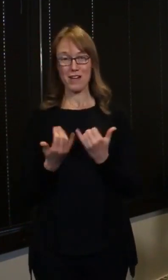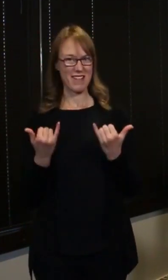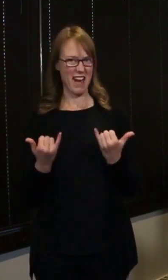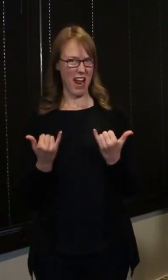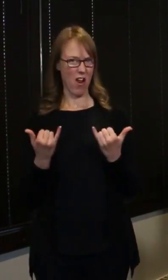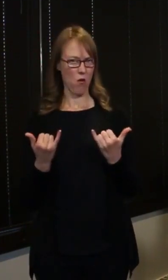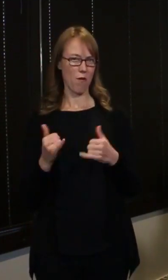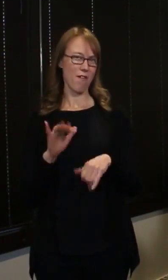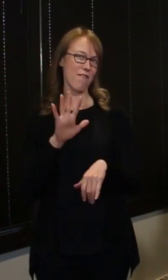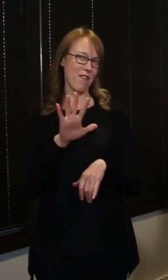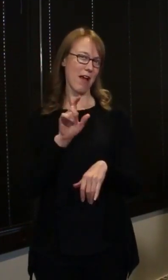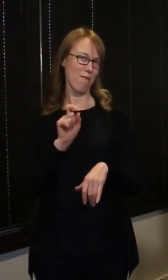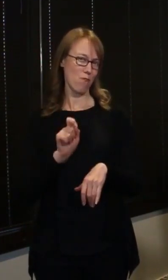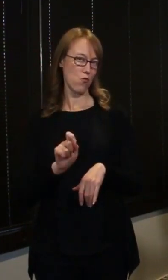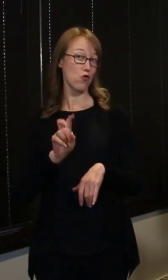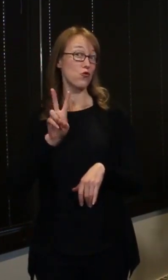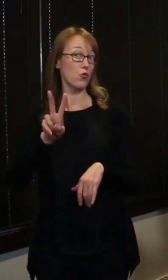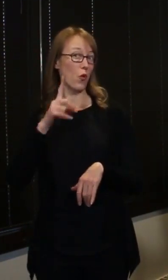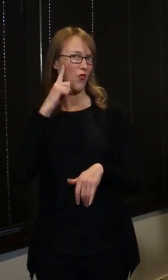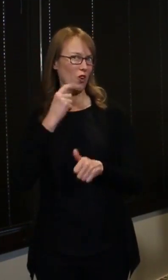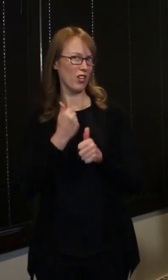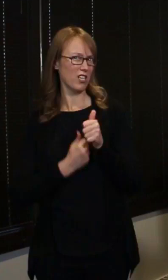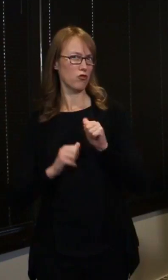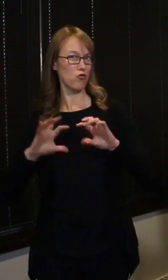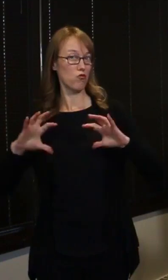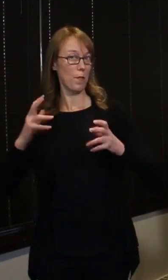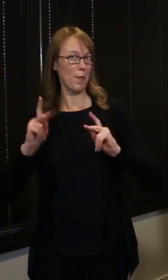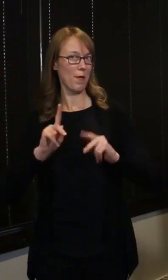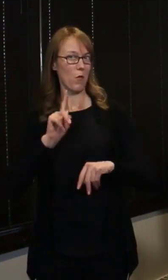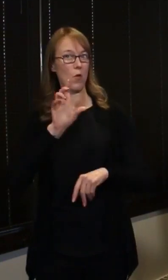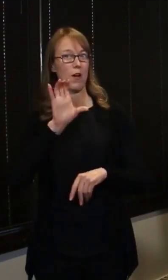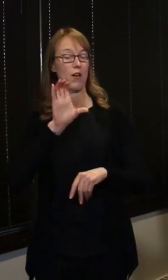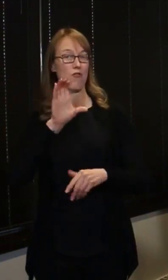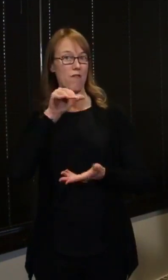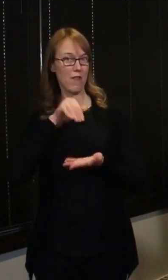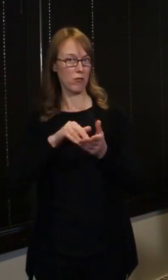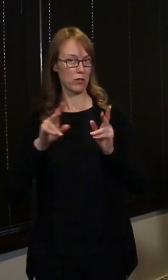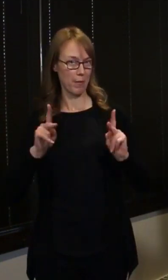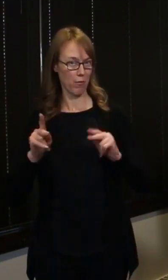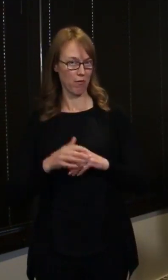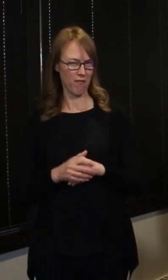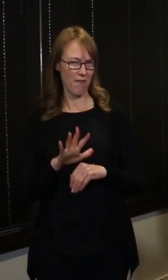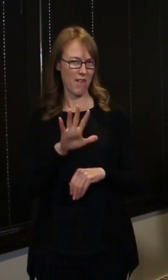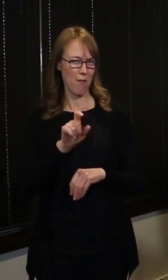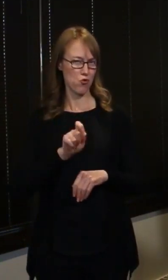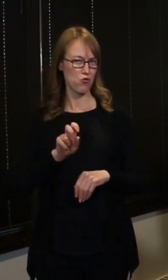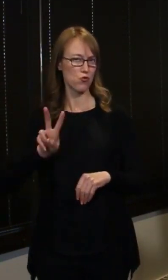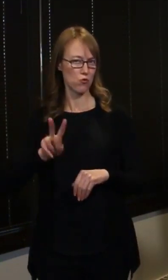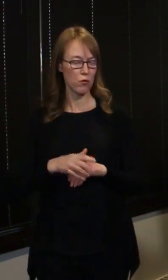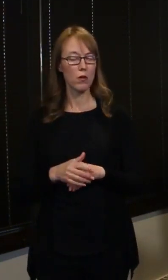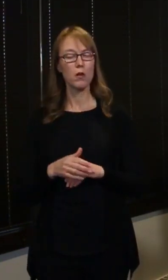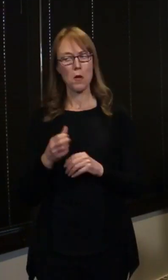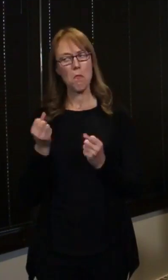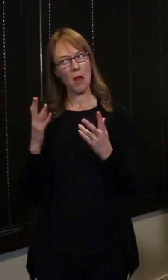5.2 right now per 1,000 people. Still a lot of people out in the community that have the virus, but it is coming